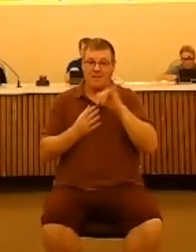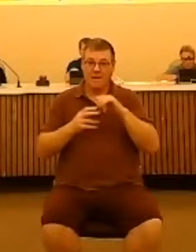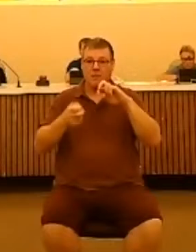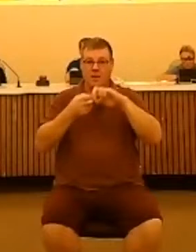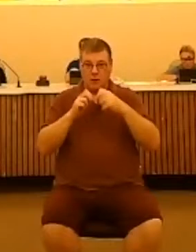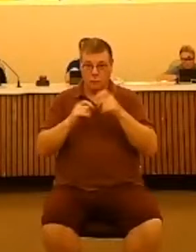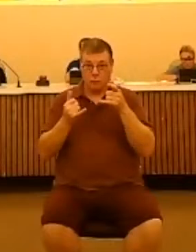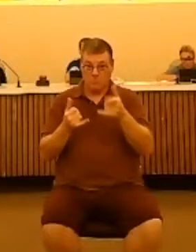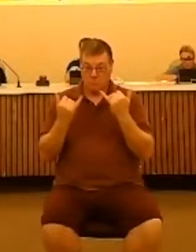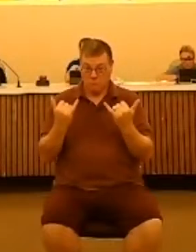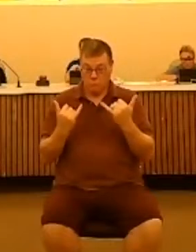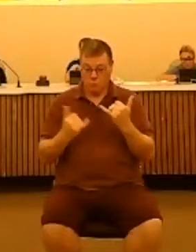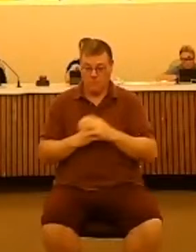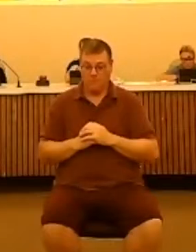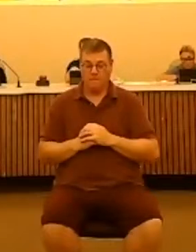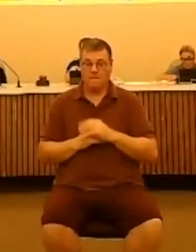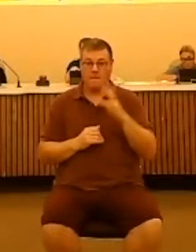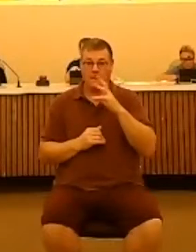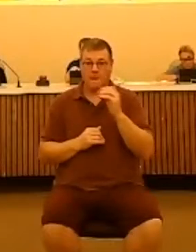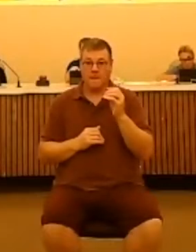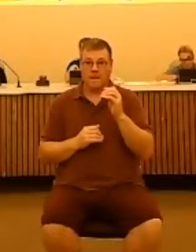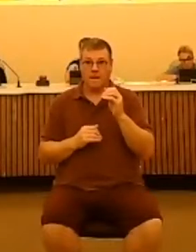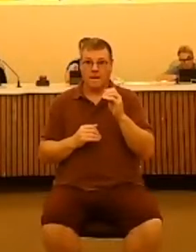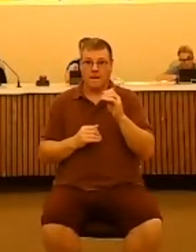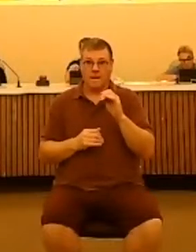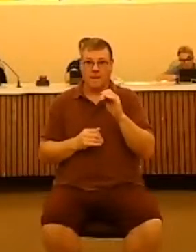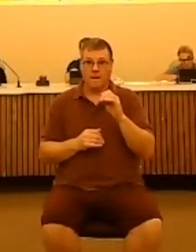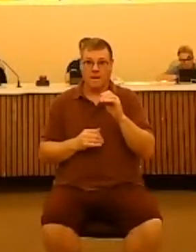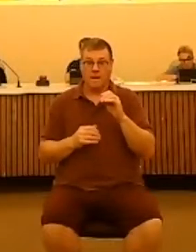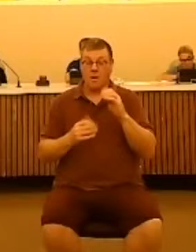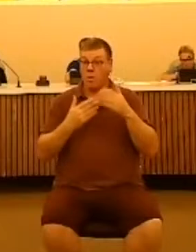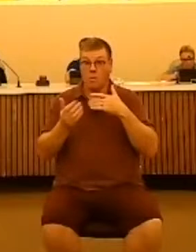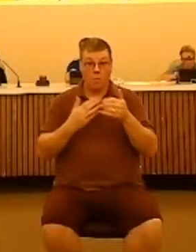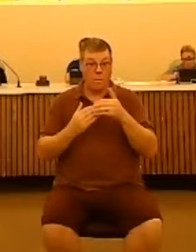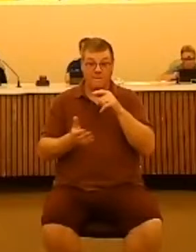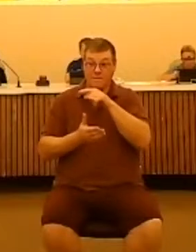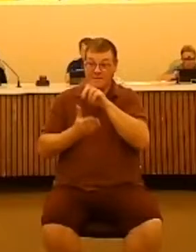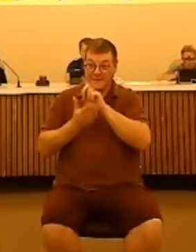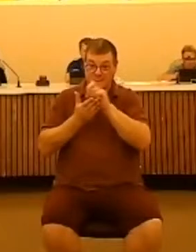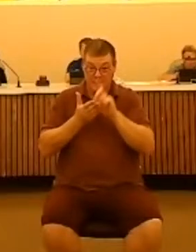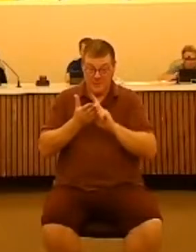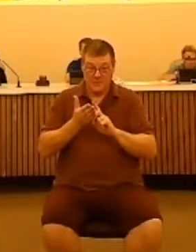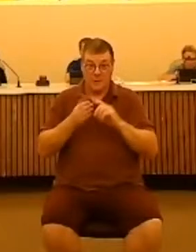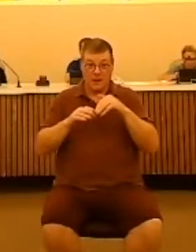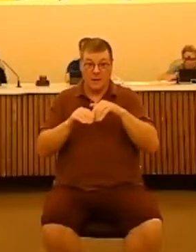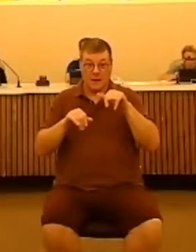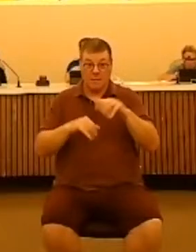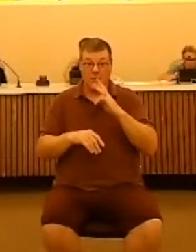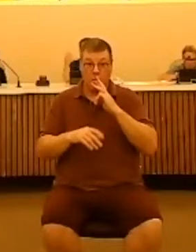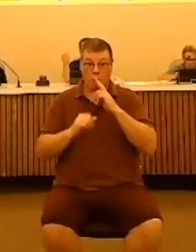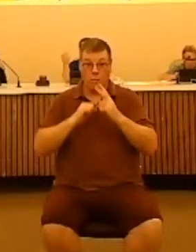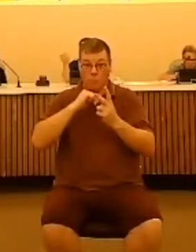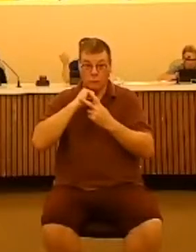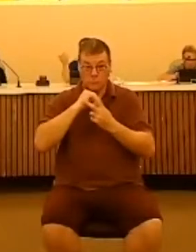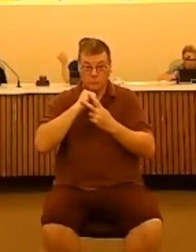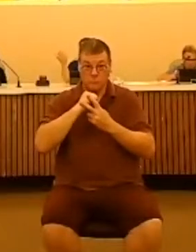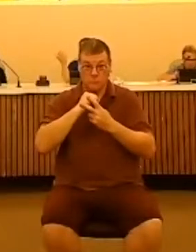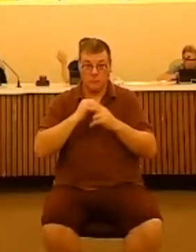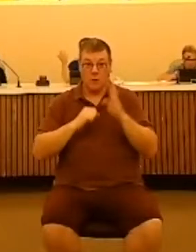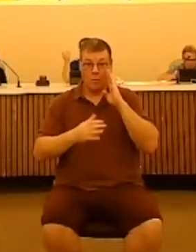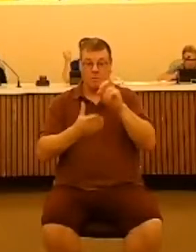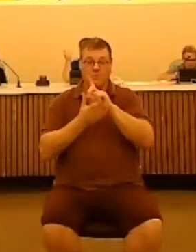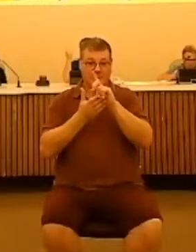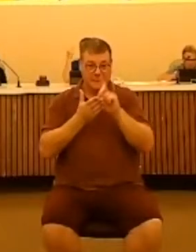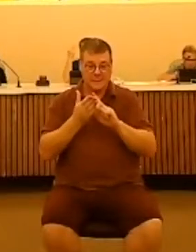there today, that this would, in other words, whatever they design in the water retention would be